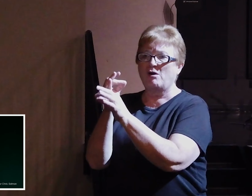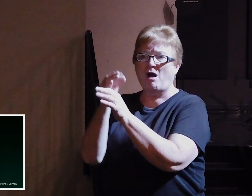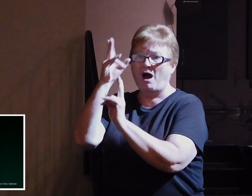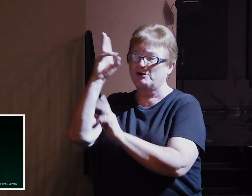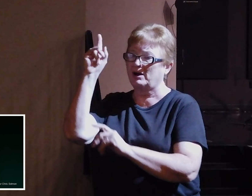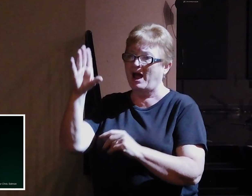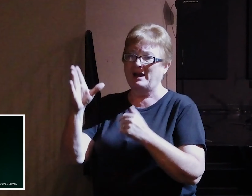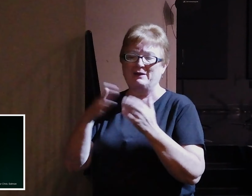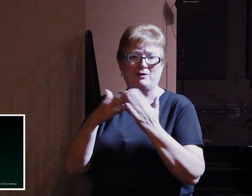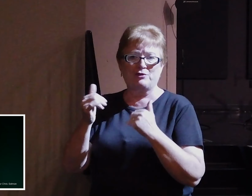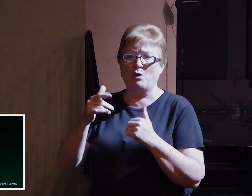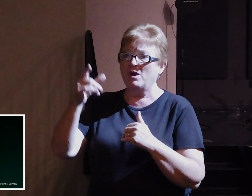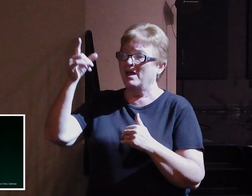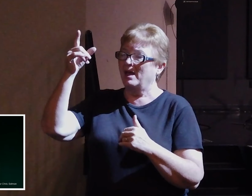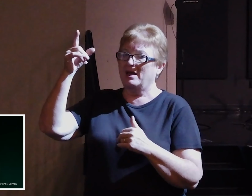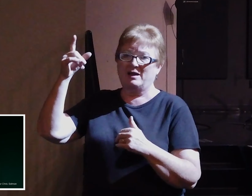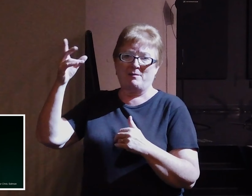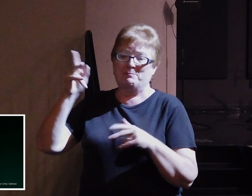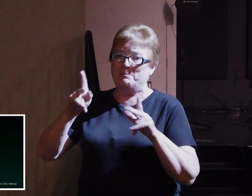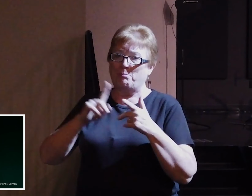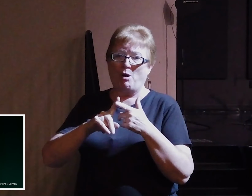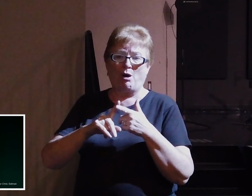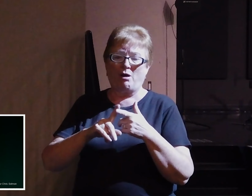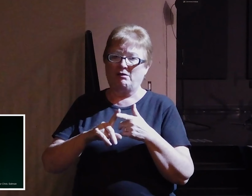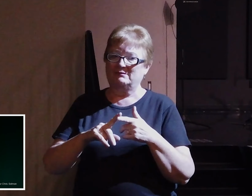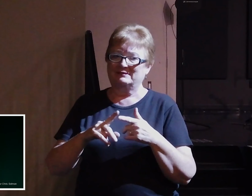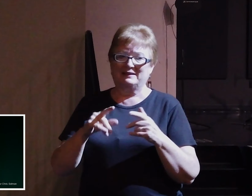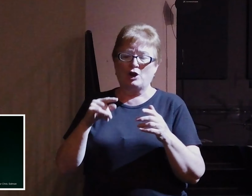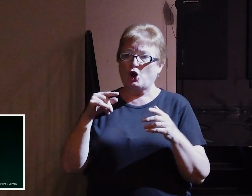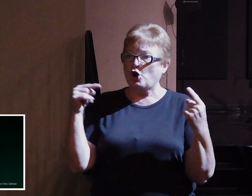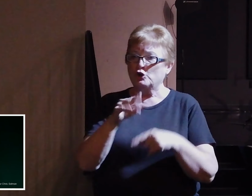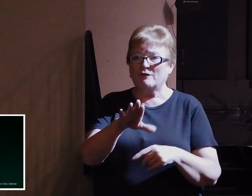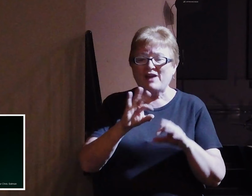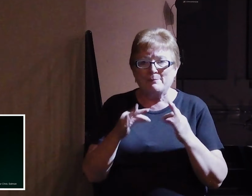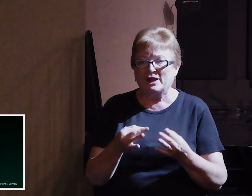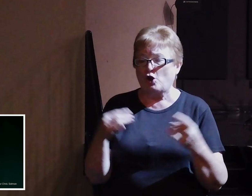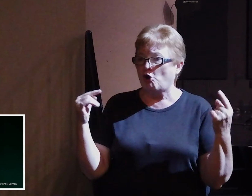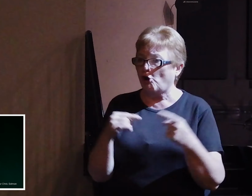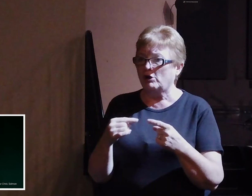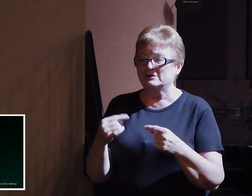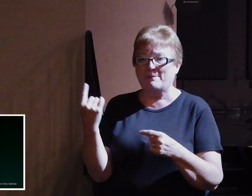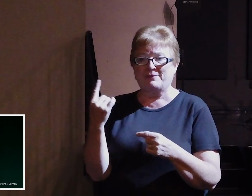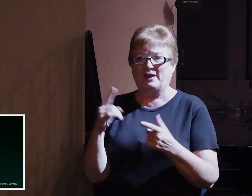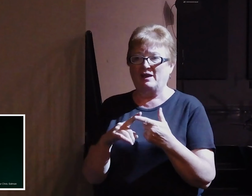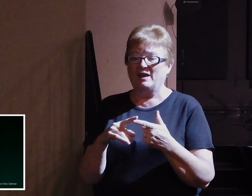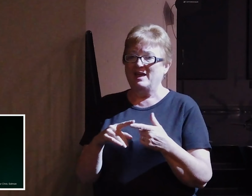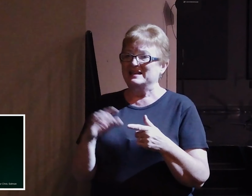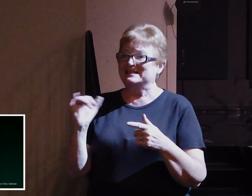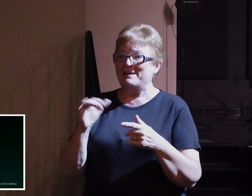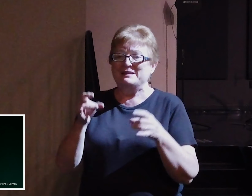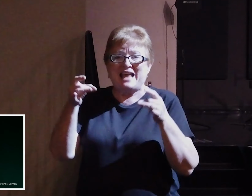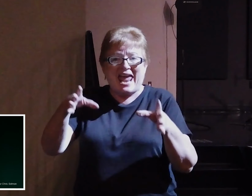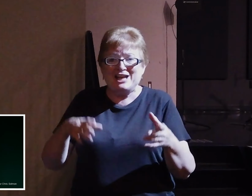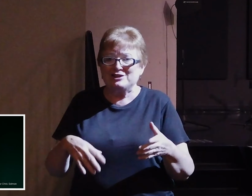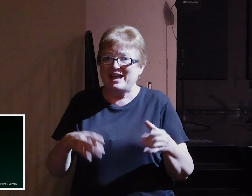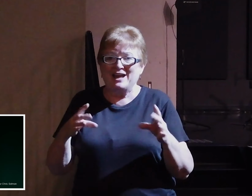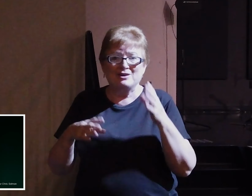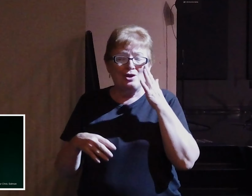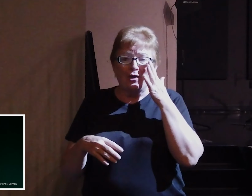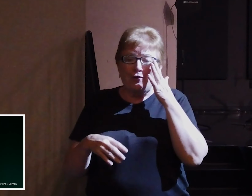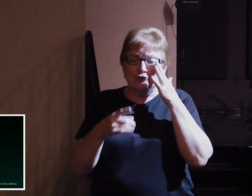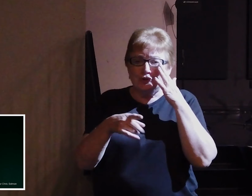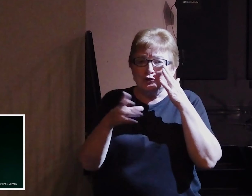retaliate with. But what about hatred? Jesus, in the Sermon on the Mount, compares murder to hatred. Do we